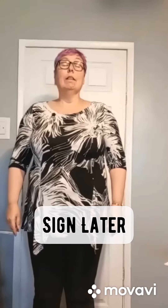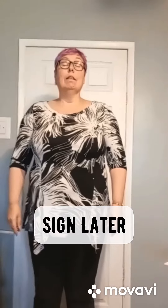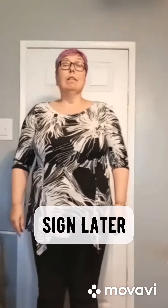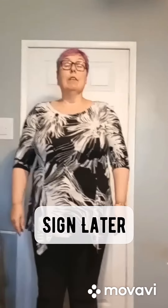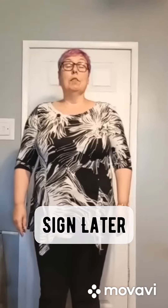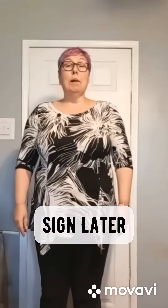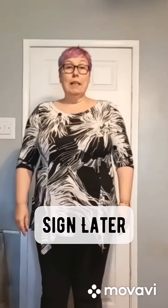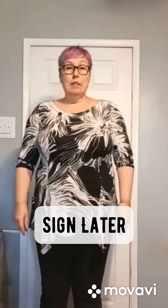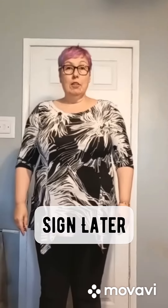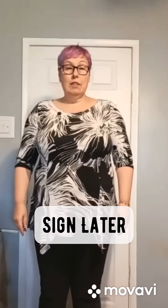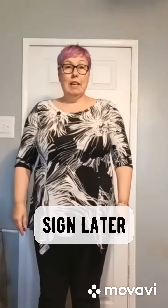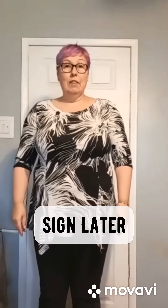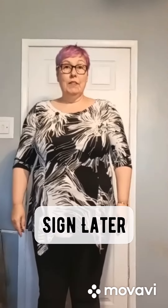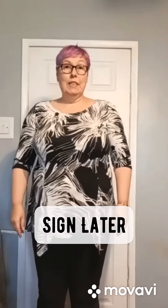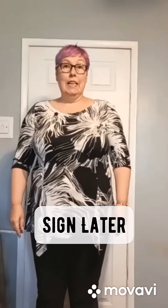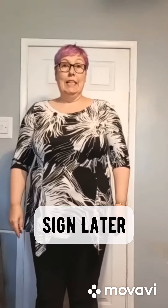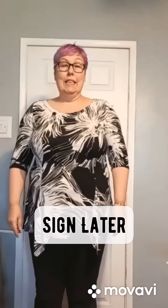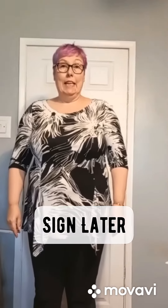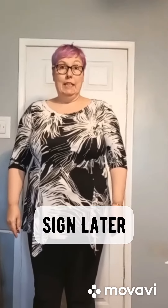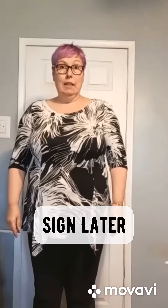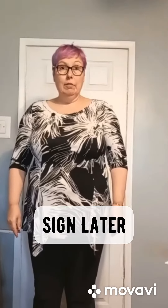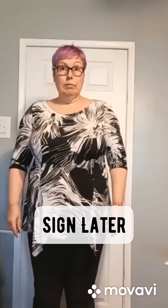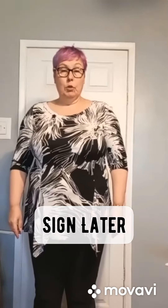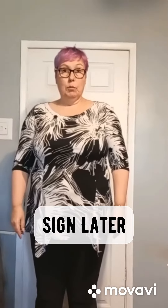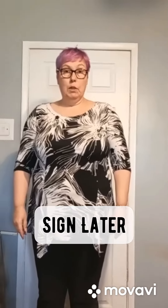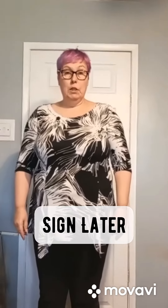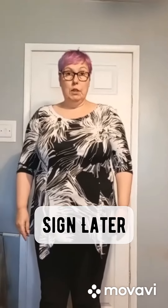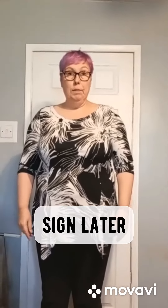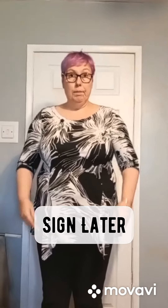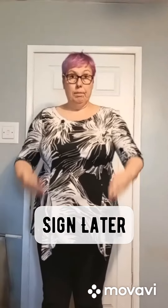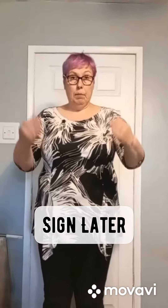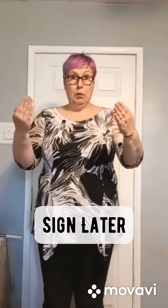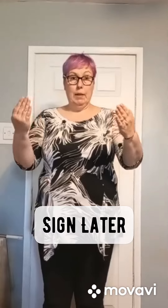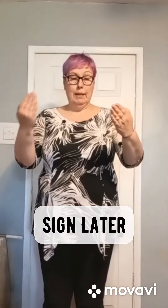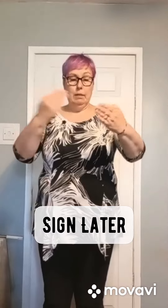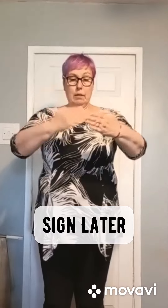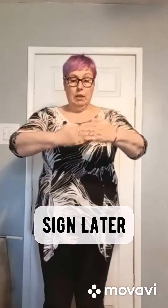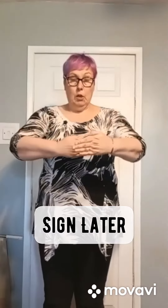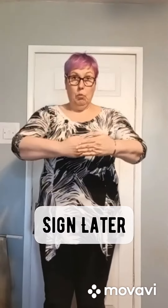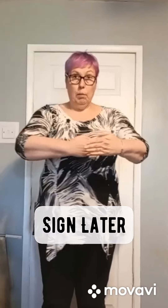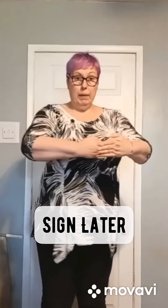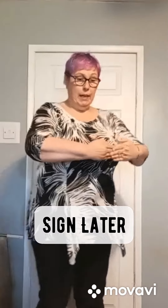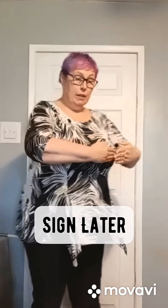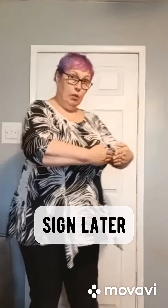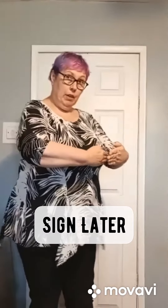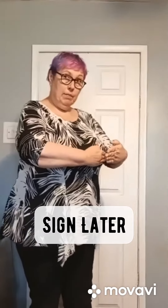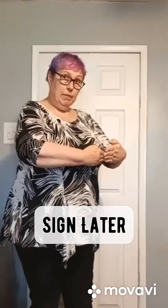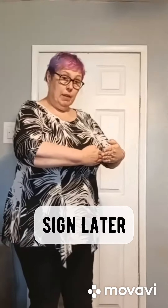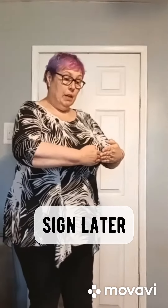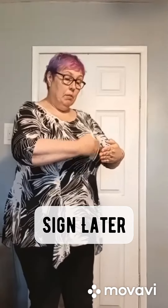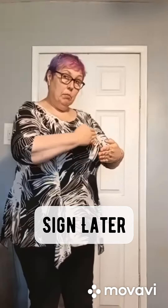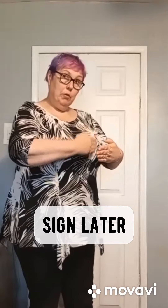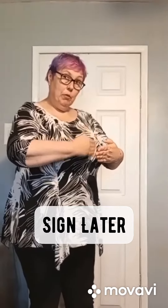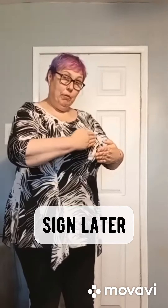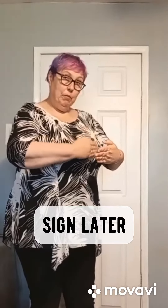The Makaton sign for today is later. What I want you to do, both hands, one behind the other. Move the one from the